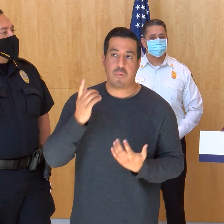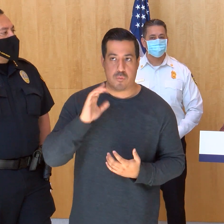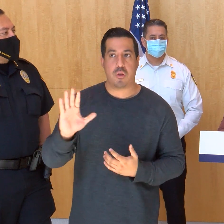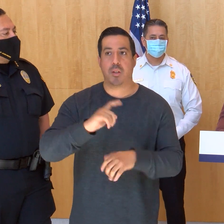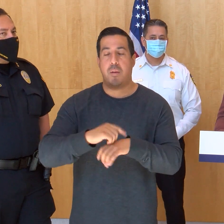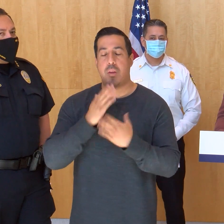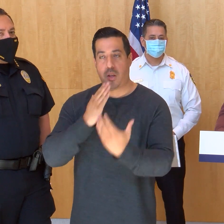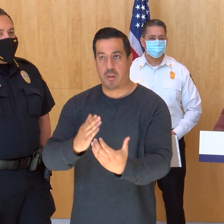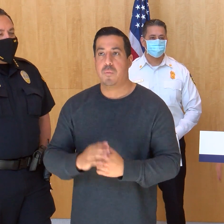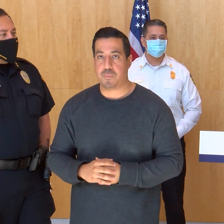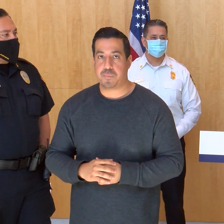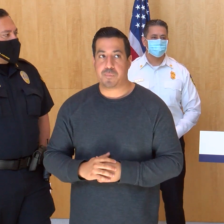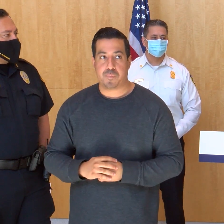time.